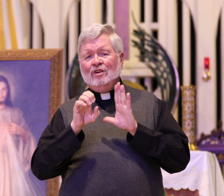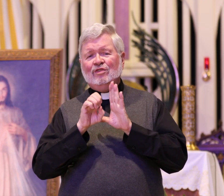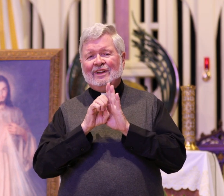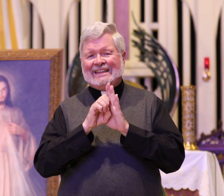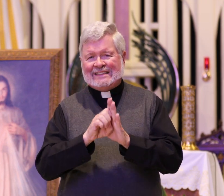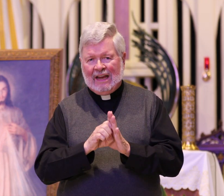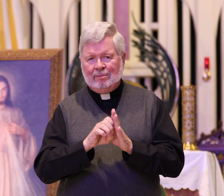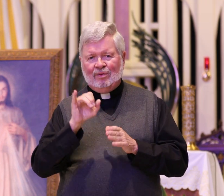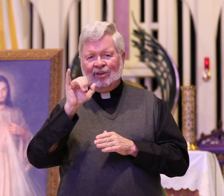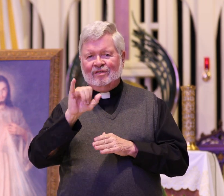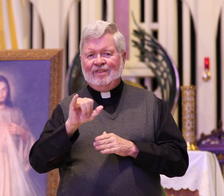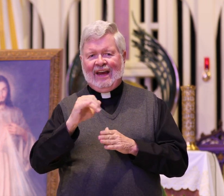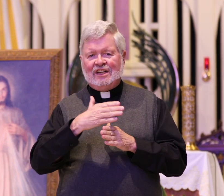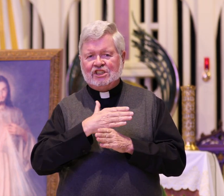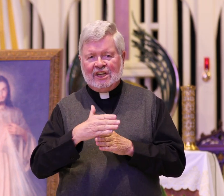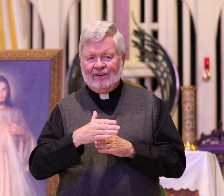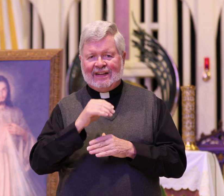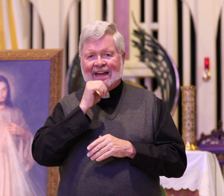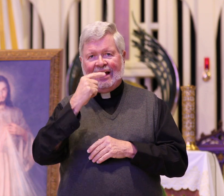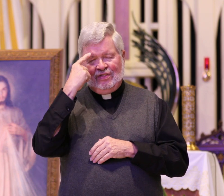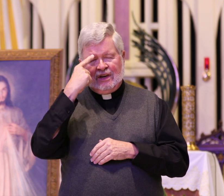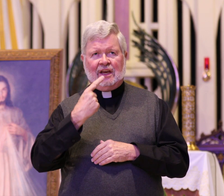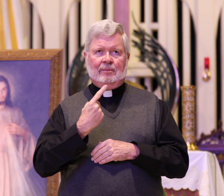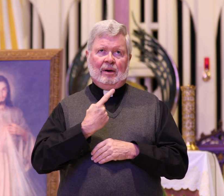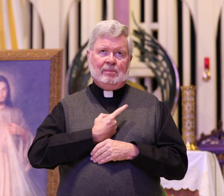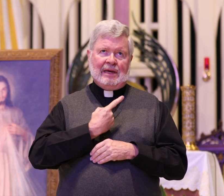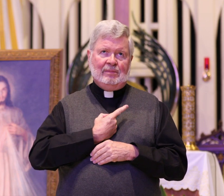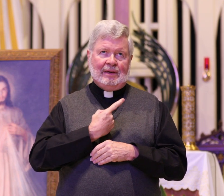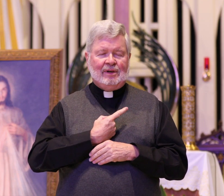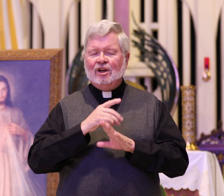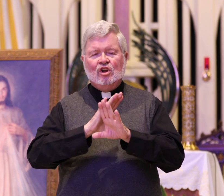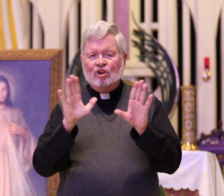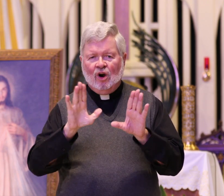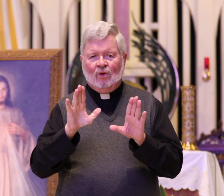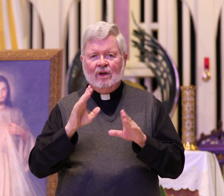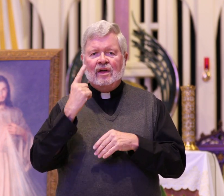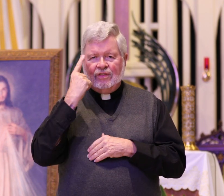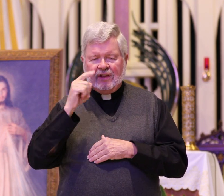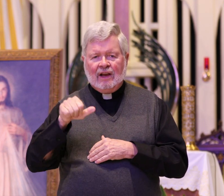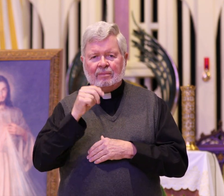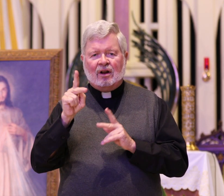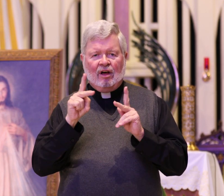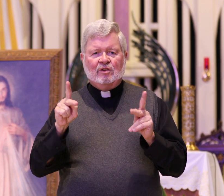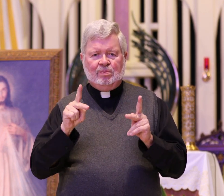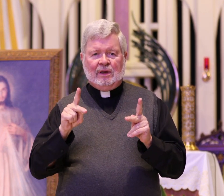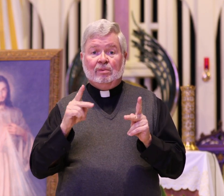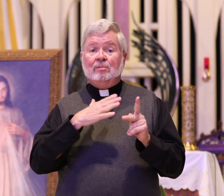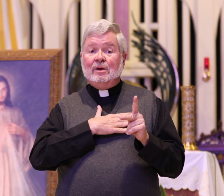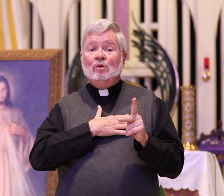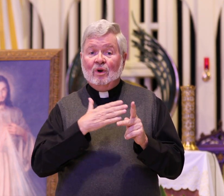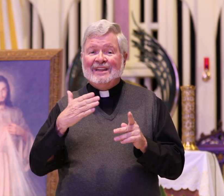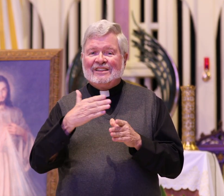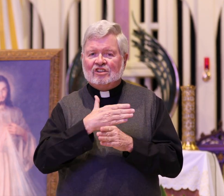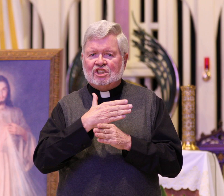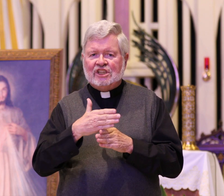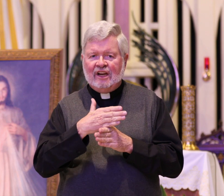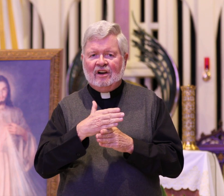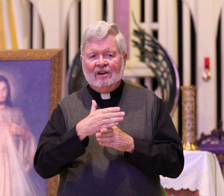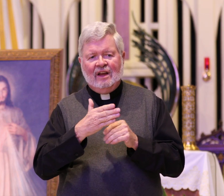wonderful example of that sharing, not thinking about me. No, thinking about other people and being willing to share